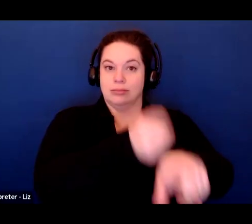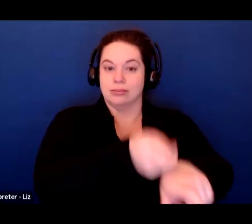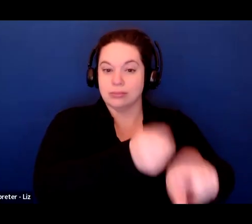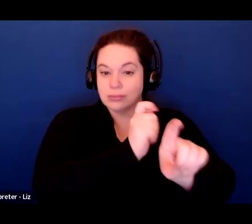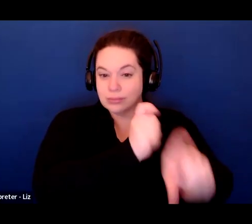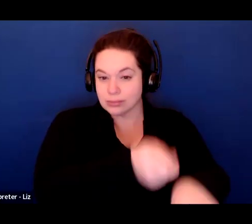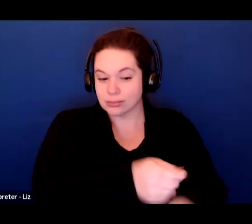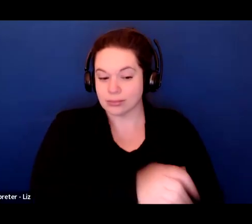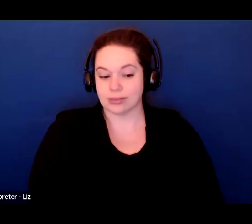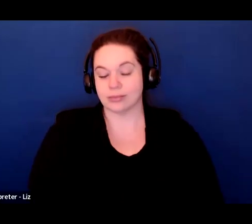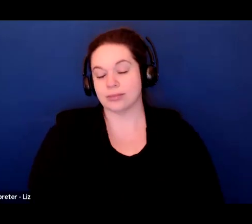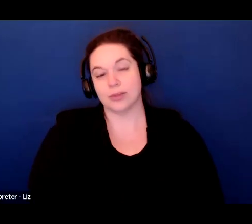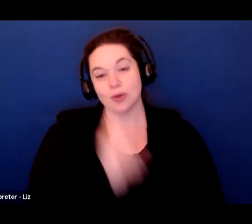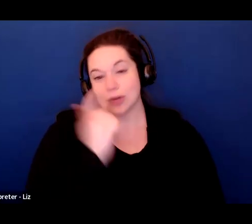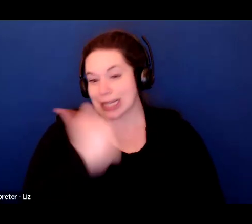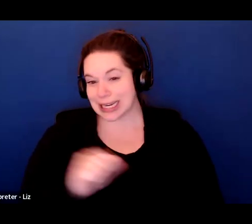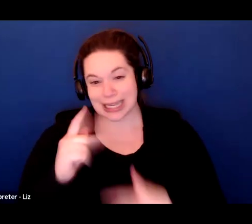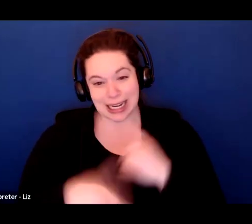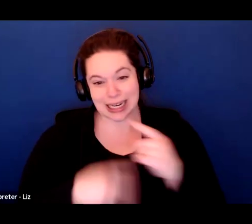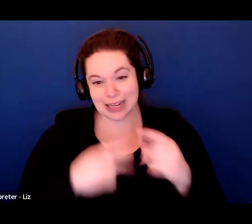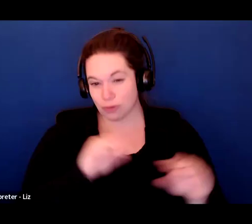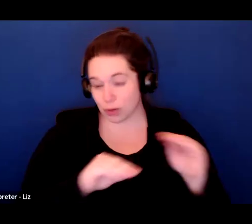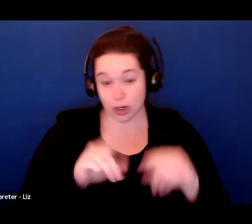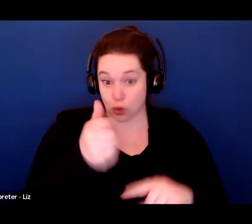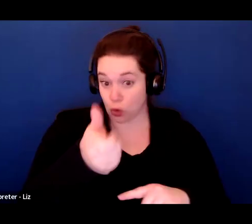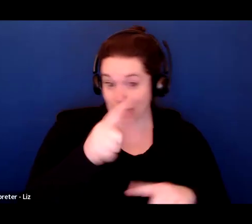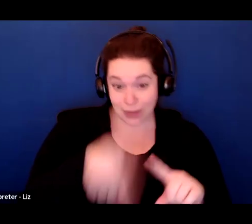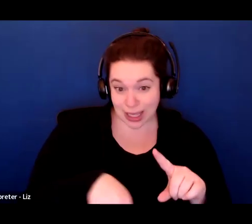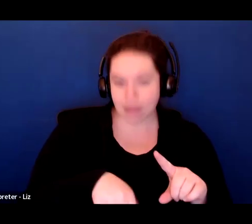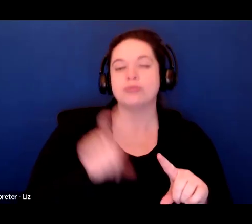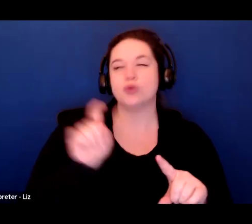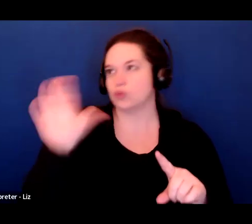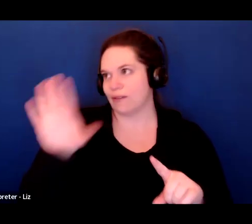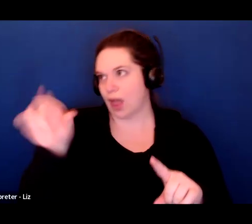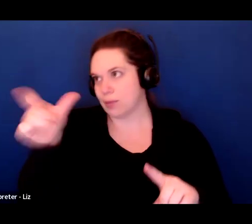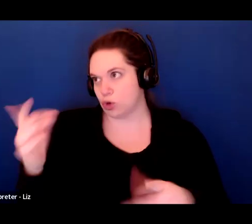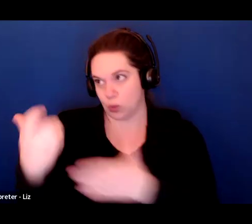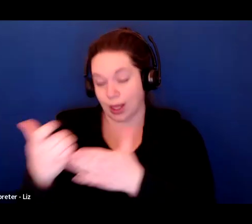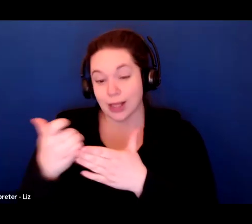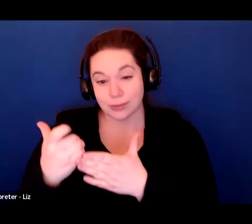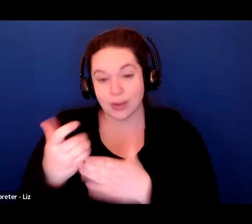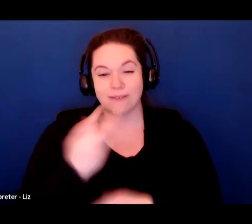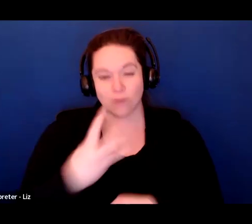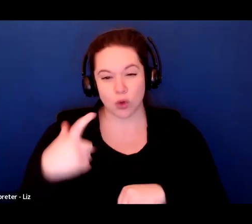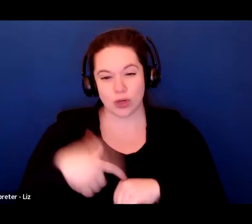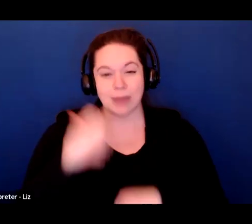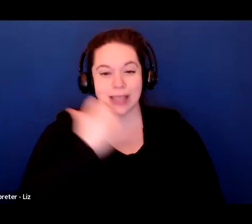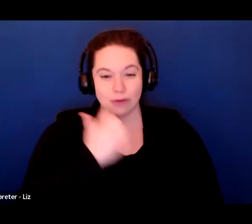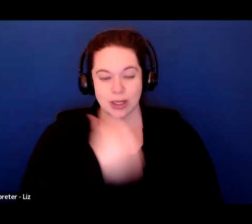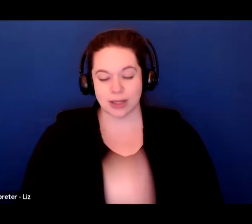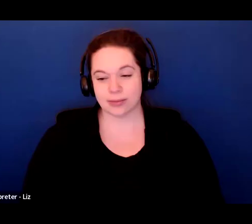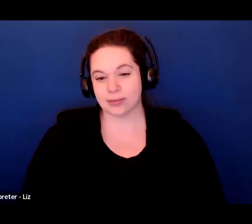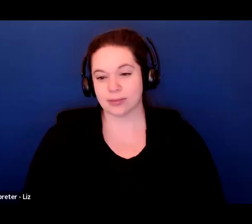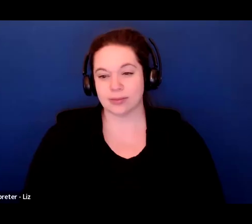that you can give your body. If you can't do it to yourself, you need to find somebody to do it for you. And you need to do it a couple of times a day